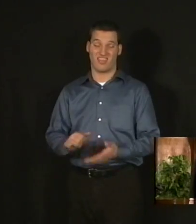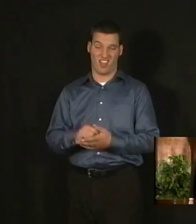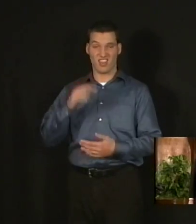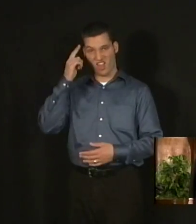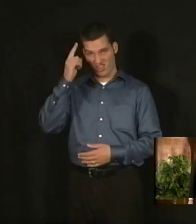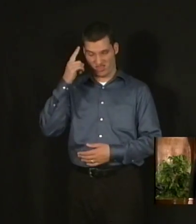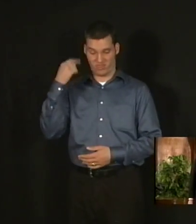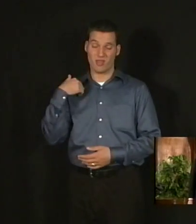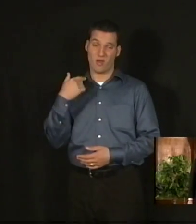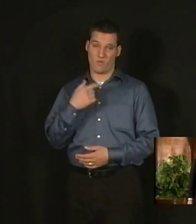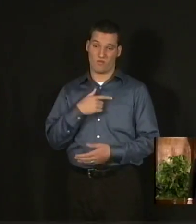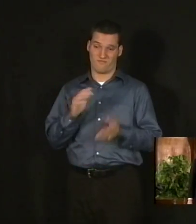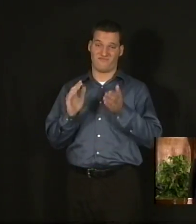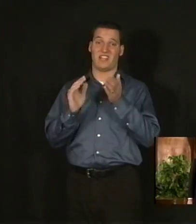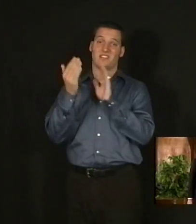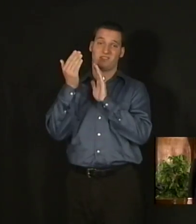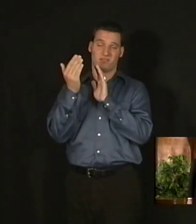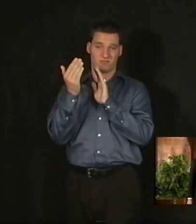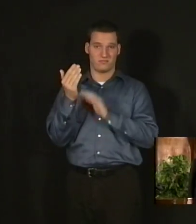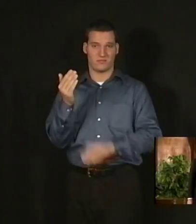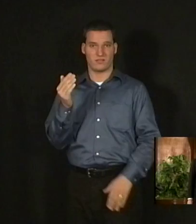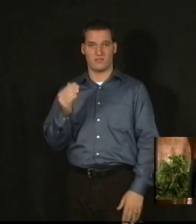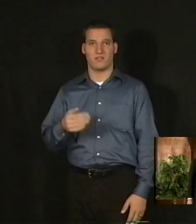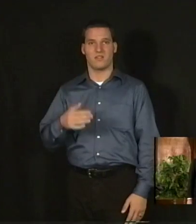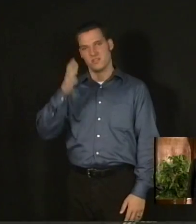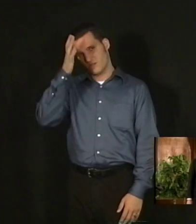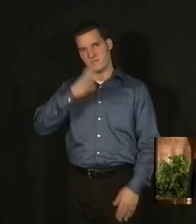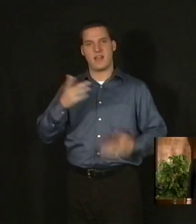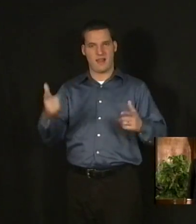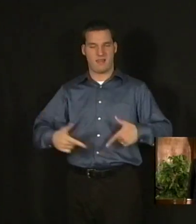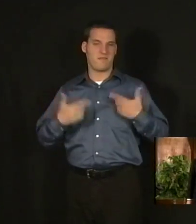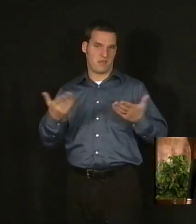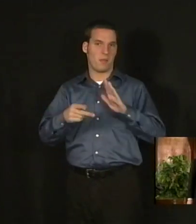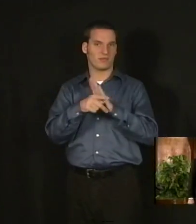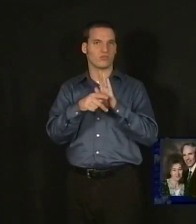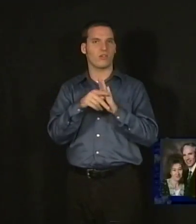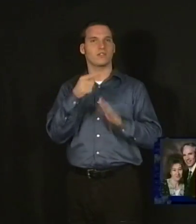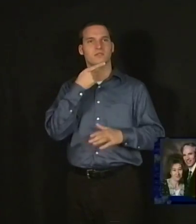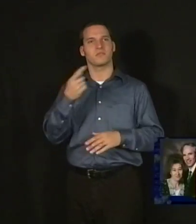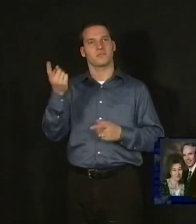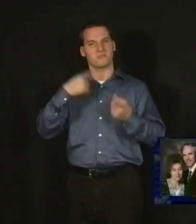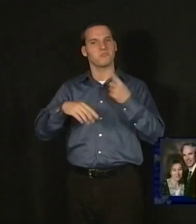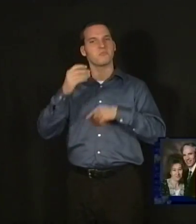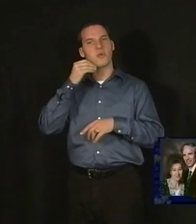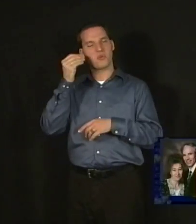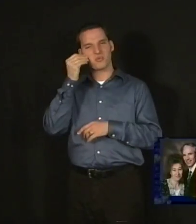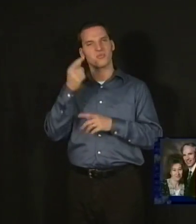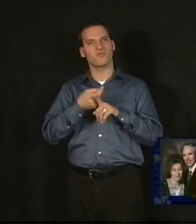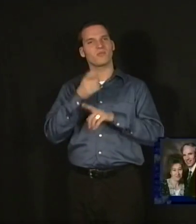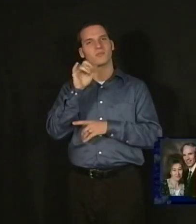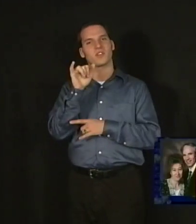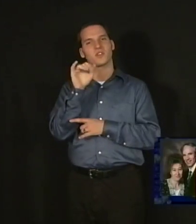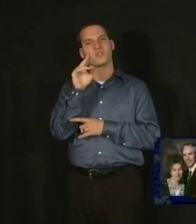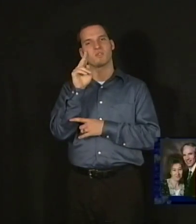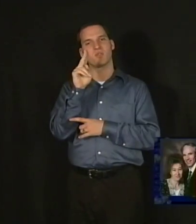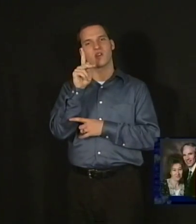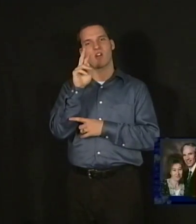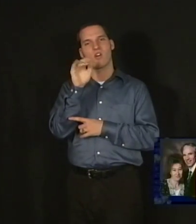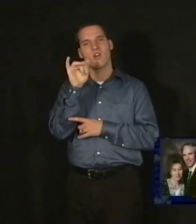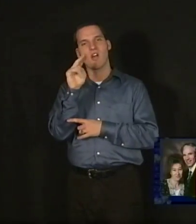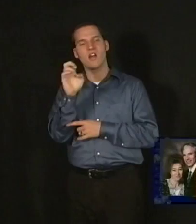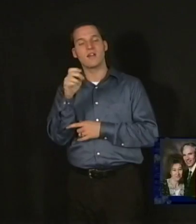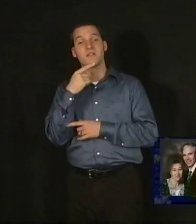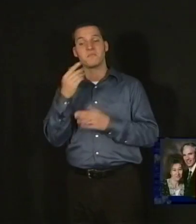That's the kind of thinking we're up against. Mr. Yefremov lives here in Pensacola. He came to my house several years ago. He's from Ukraine. He said, "Dr.